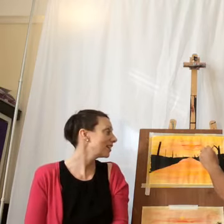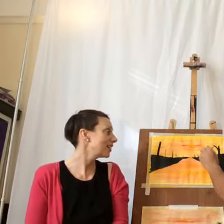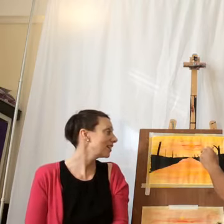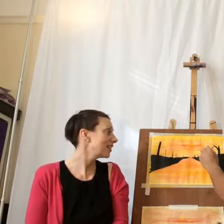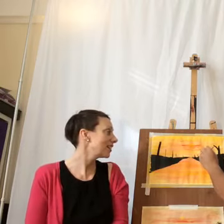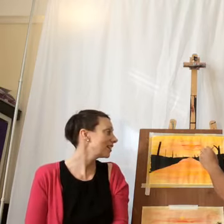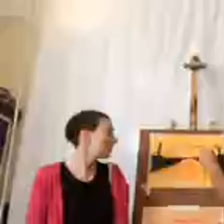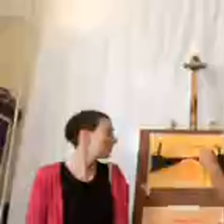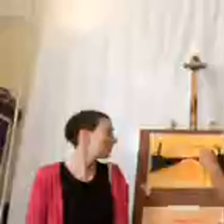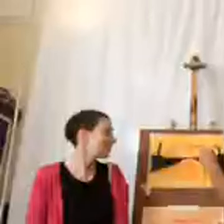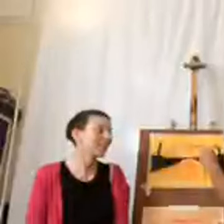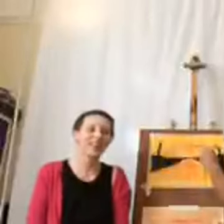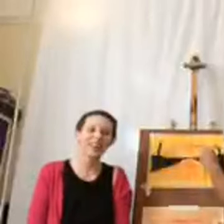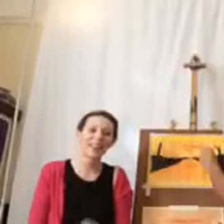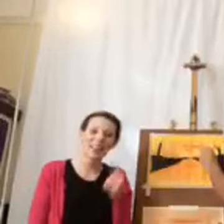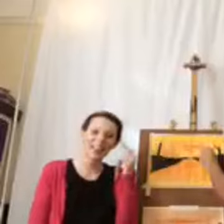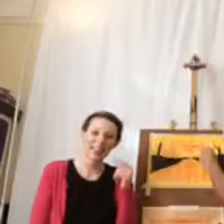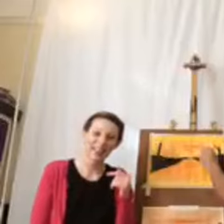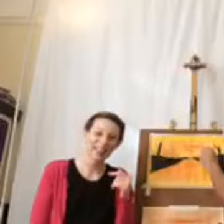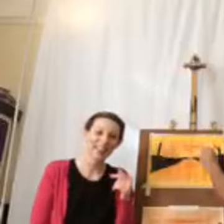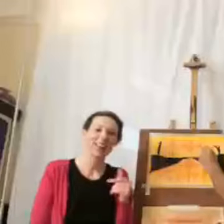what are those things called, branches.